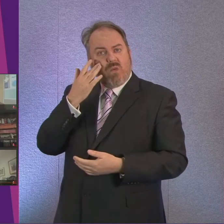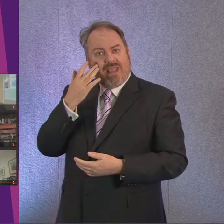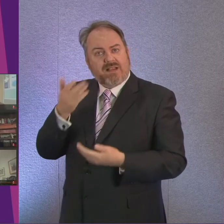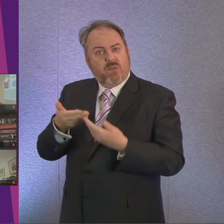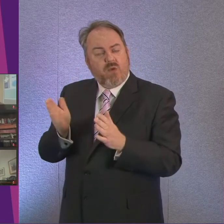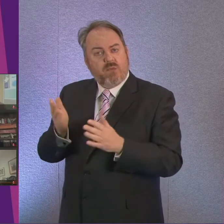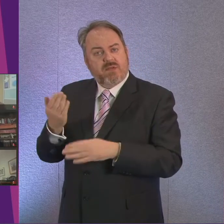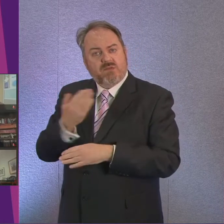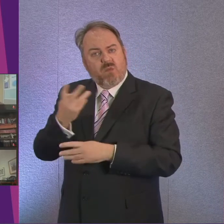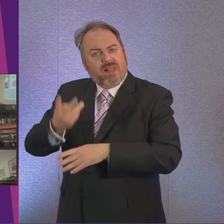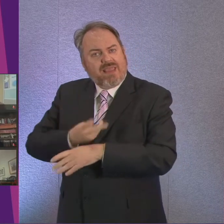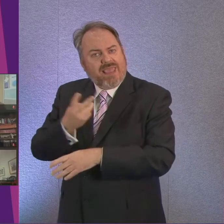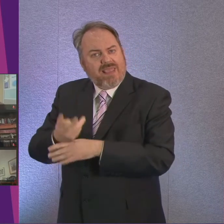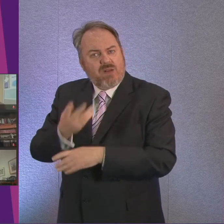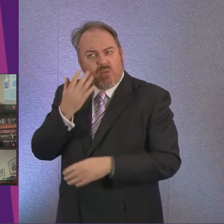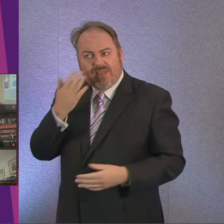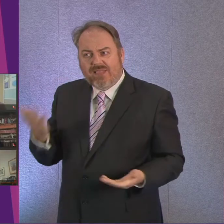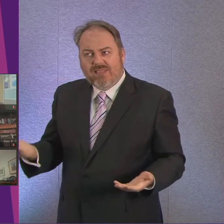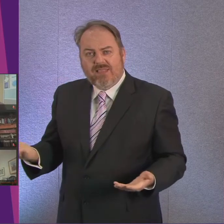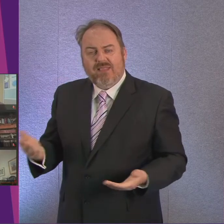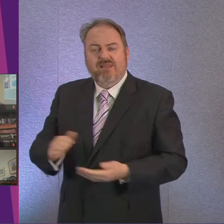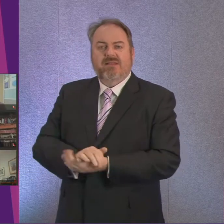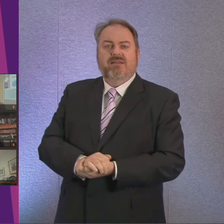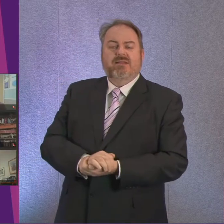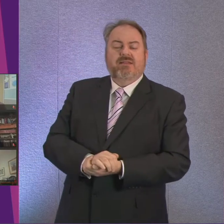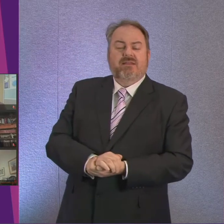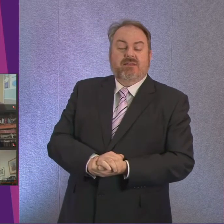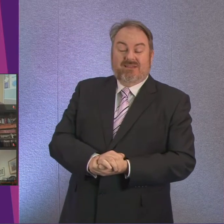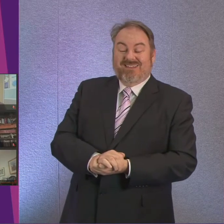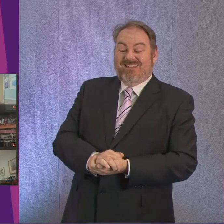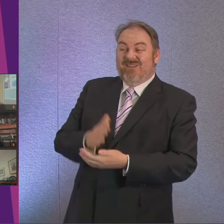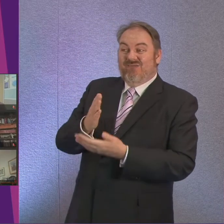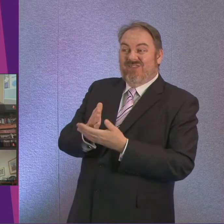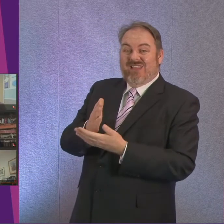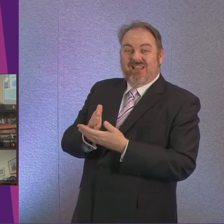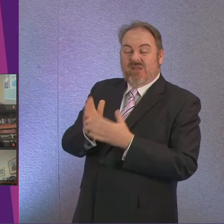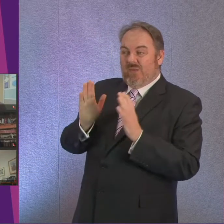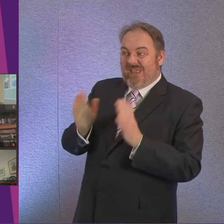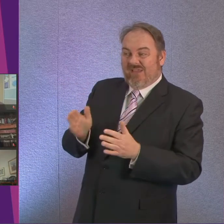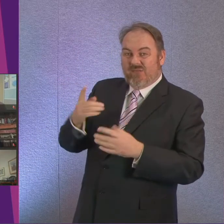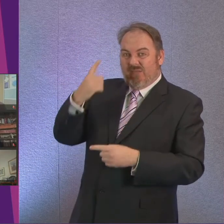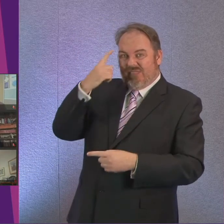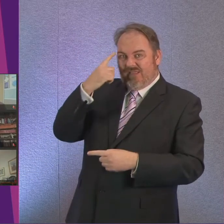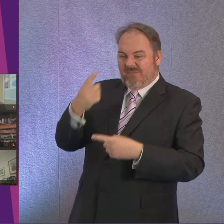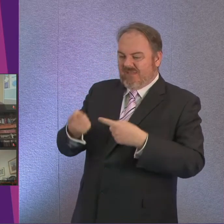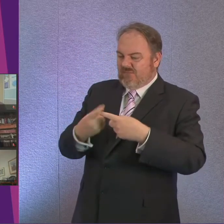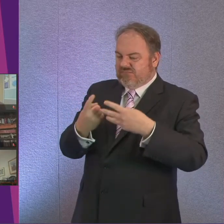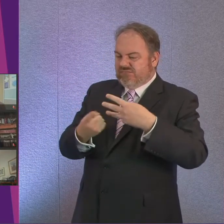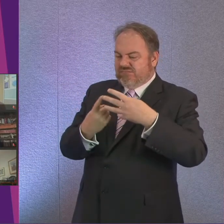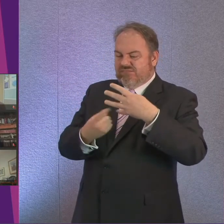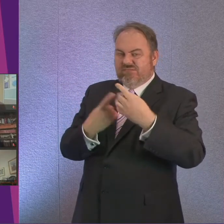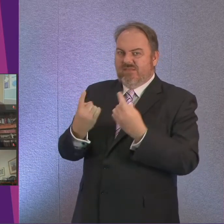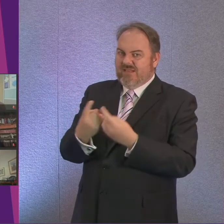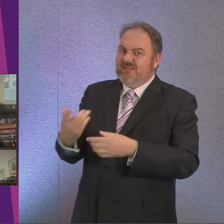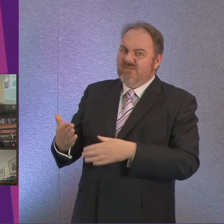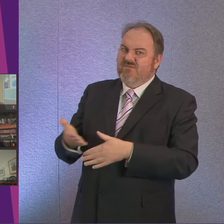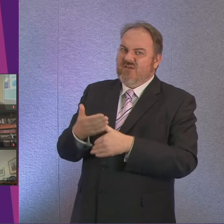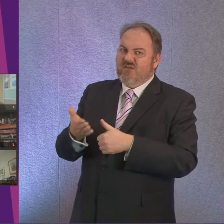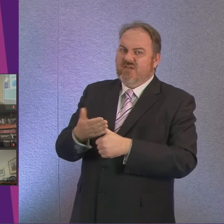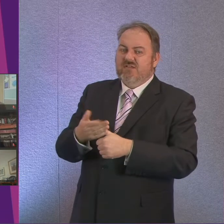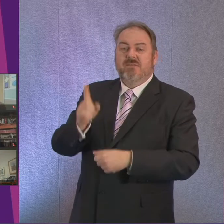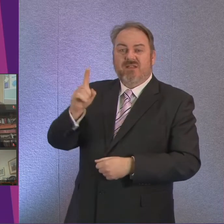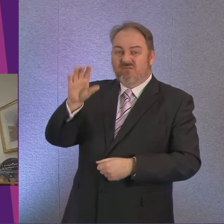Cabinet Secretary. A number of practical issues that would have to be borne in mind, but I think one of the important elements to remember